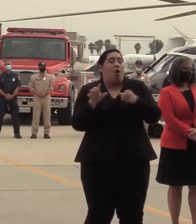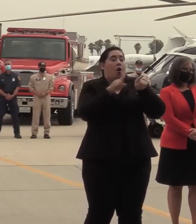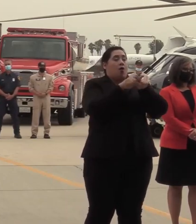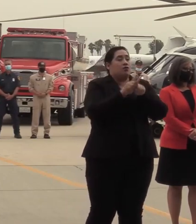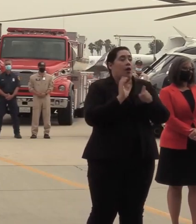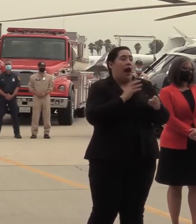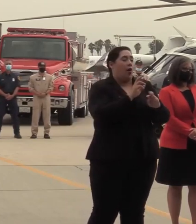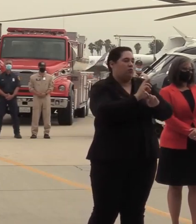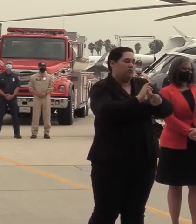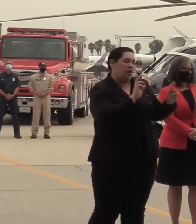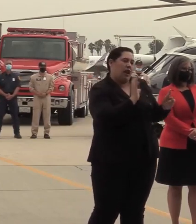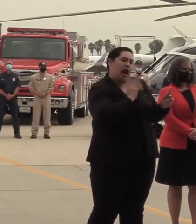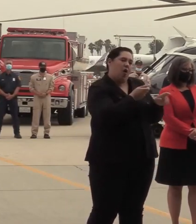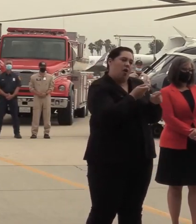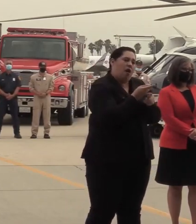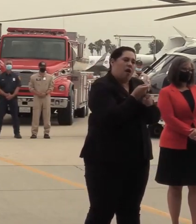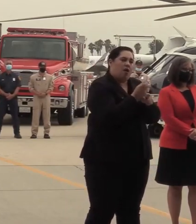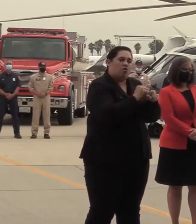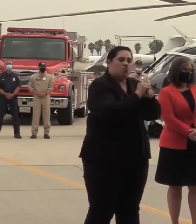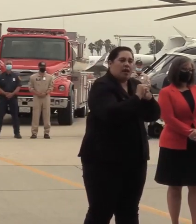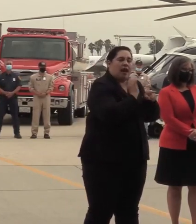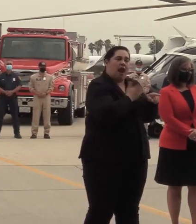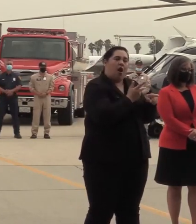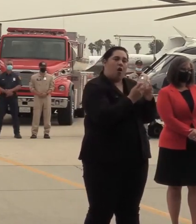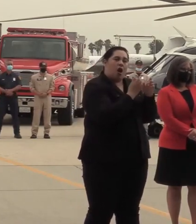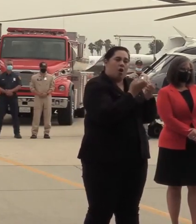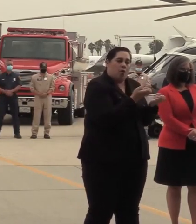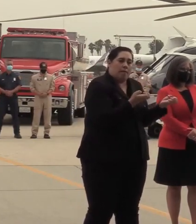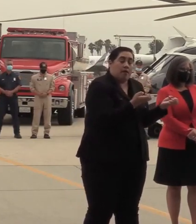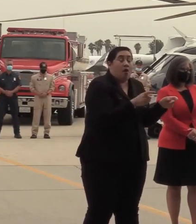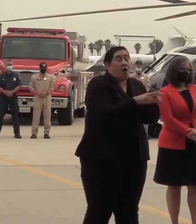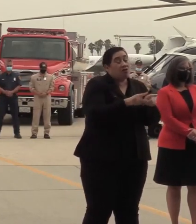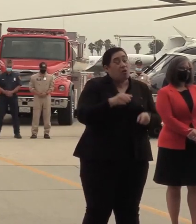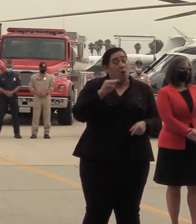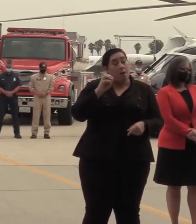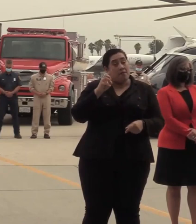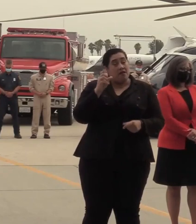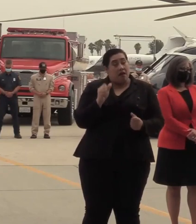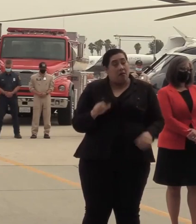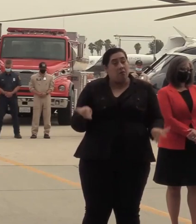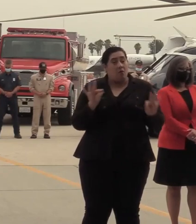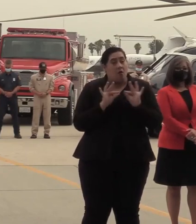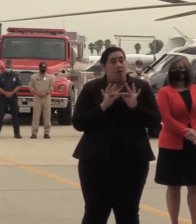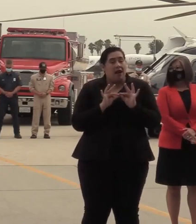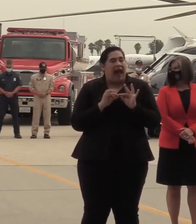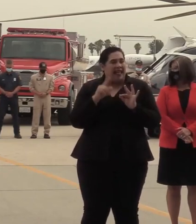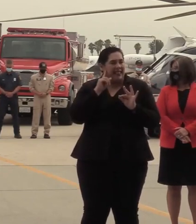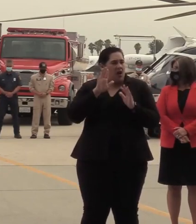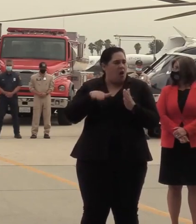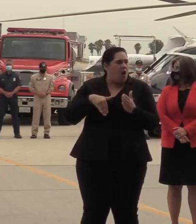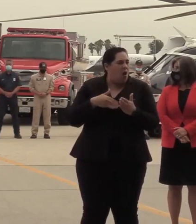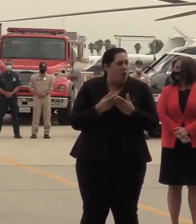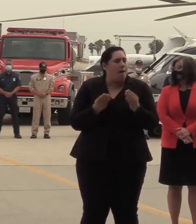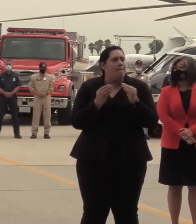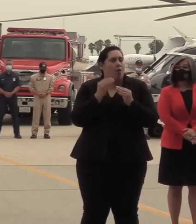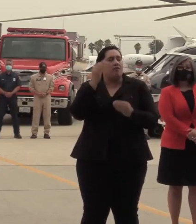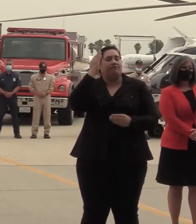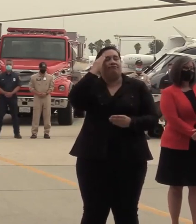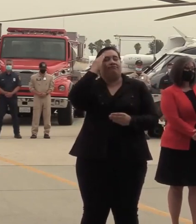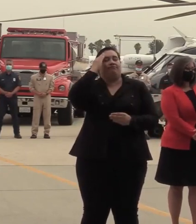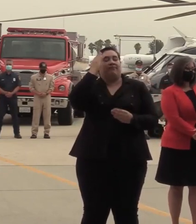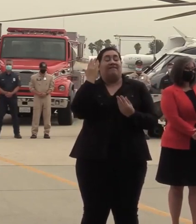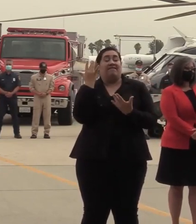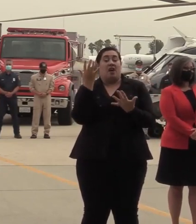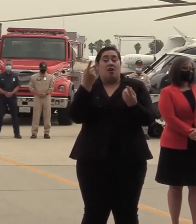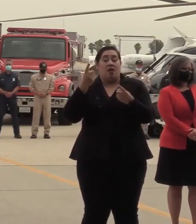annual training and our equipment, and then the media plays a big part of this, I think we're all more informed now of the fires